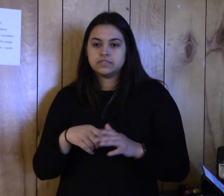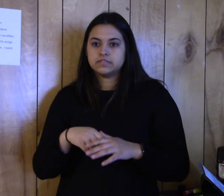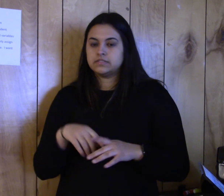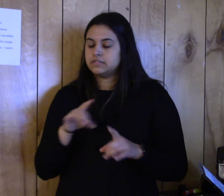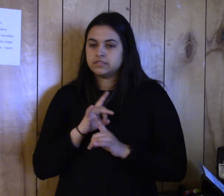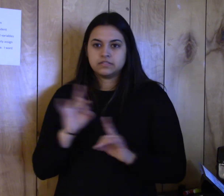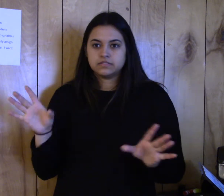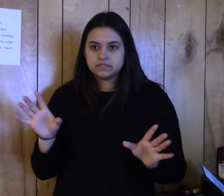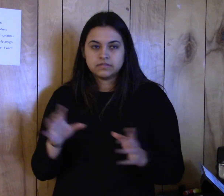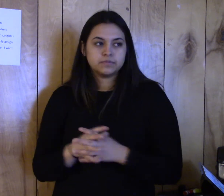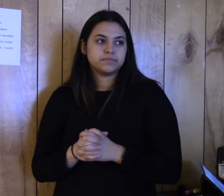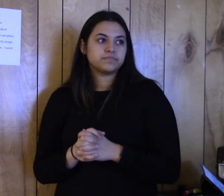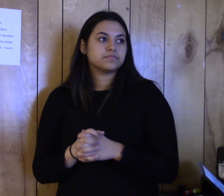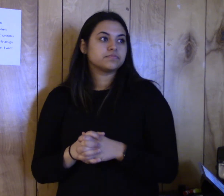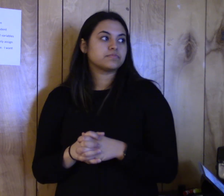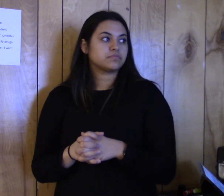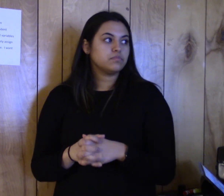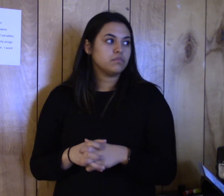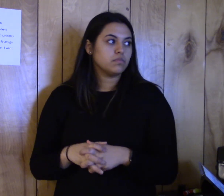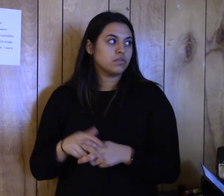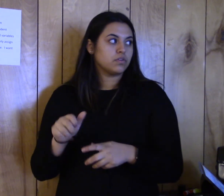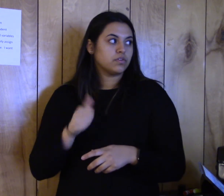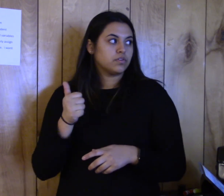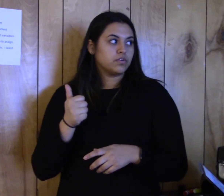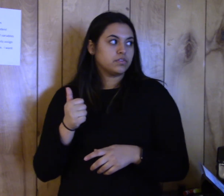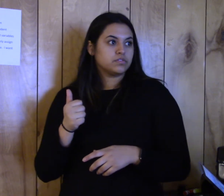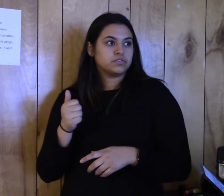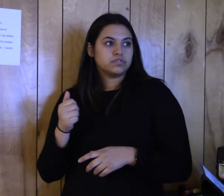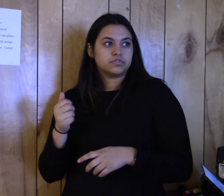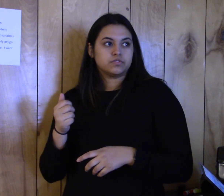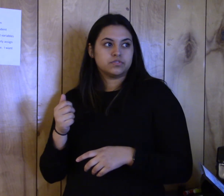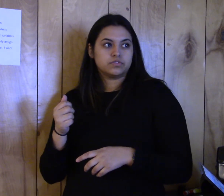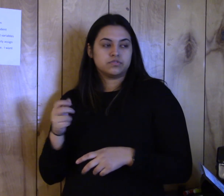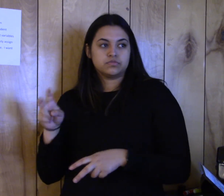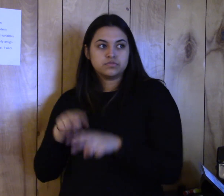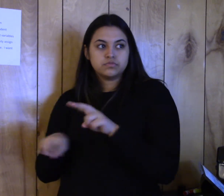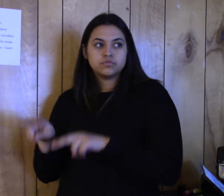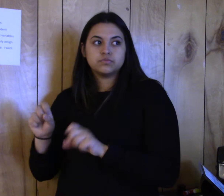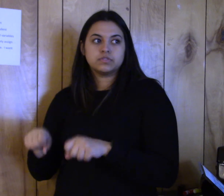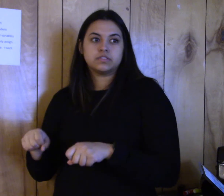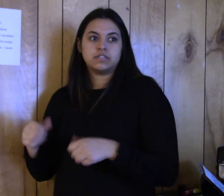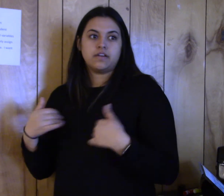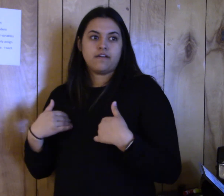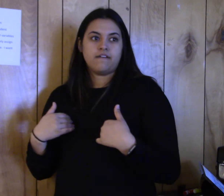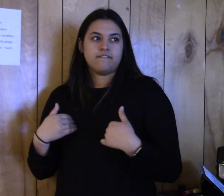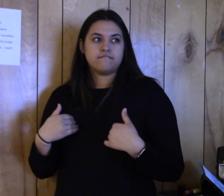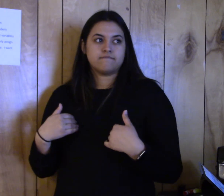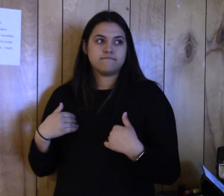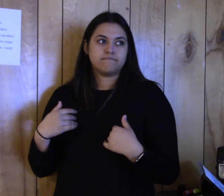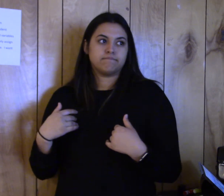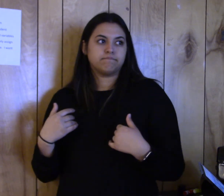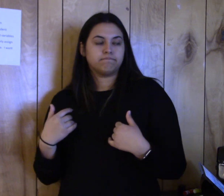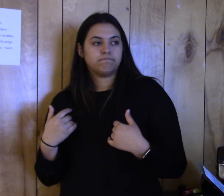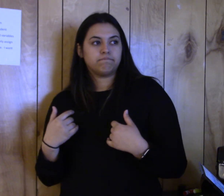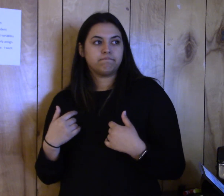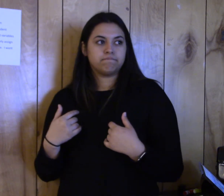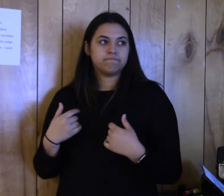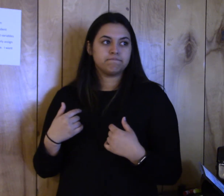about something like hunting. There are all kinds of ways of doing this. There are also different kinds of